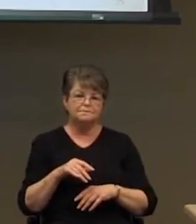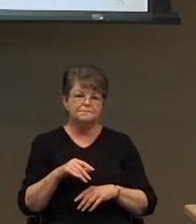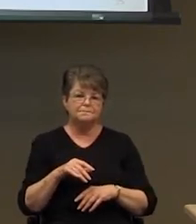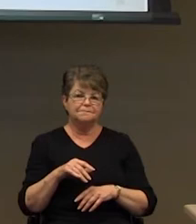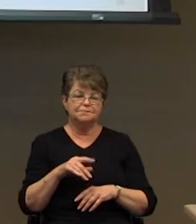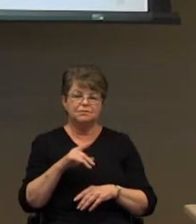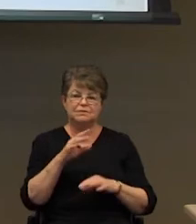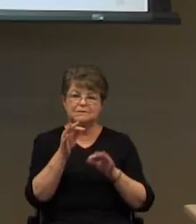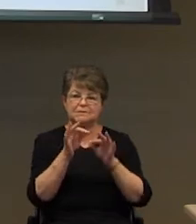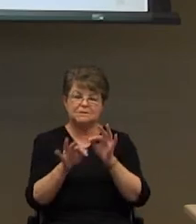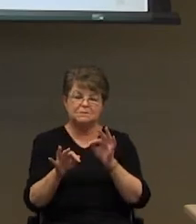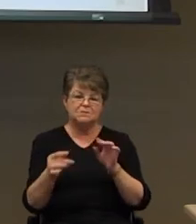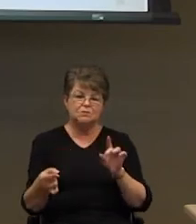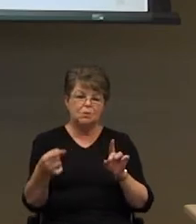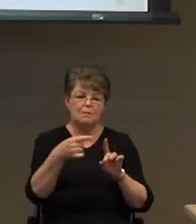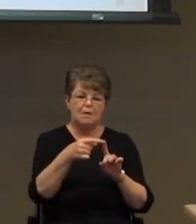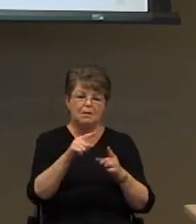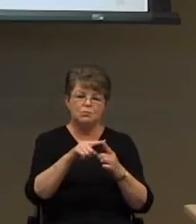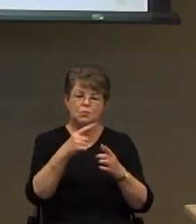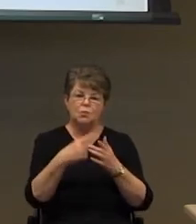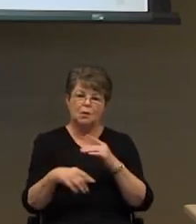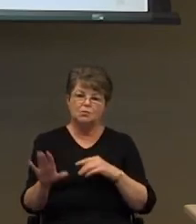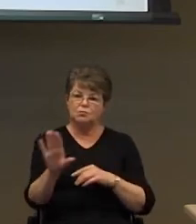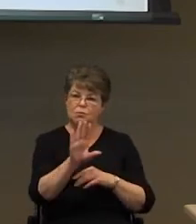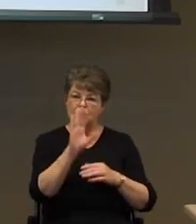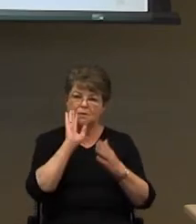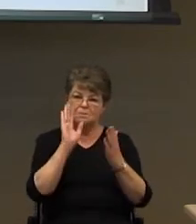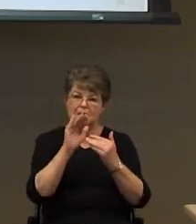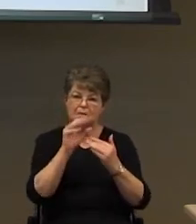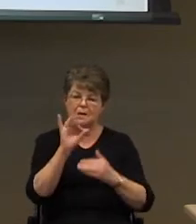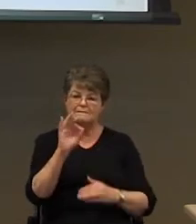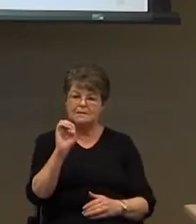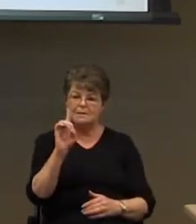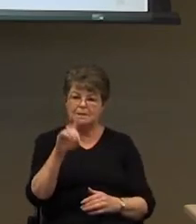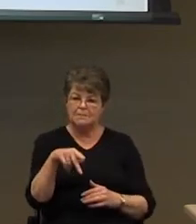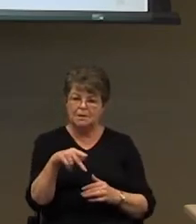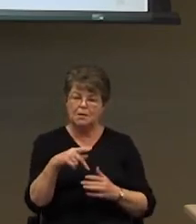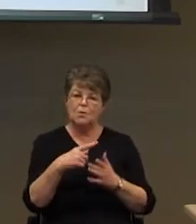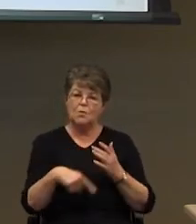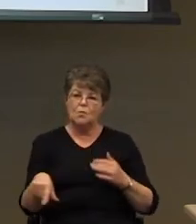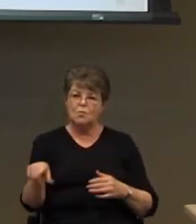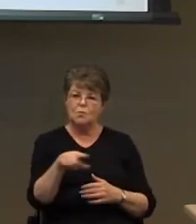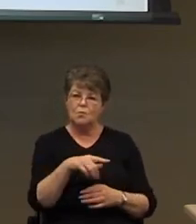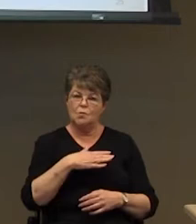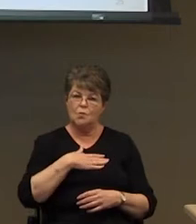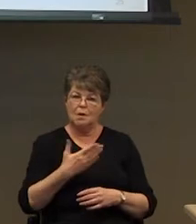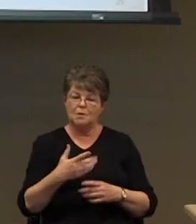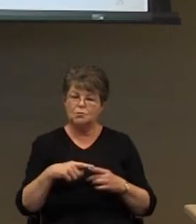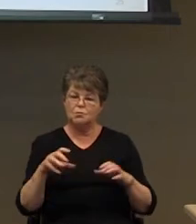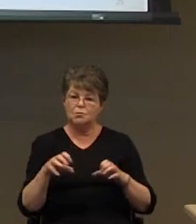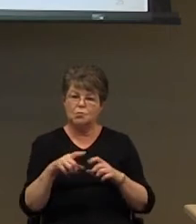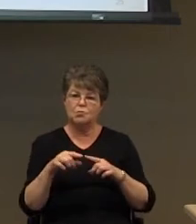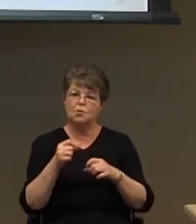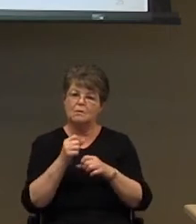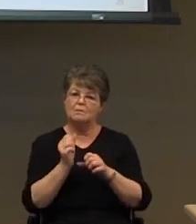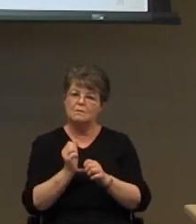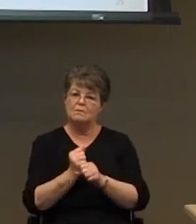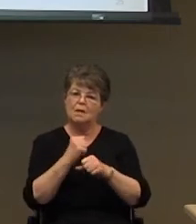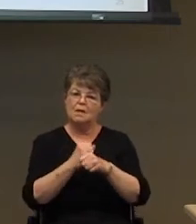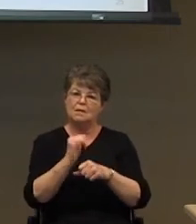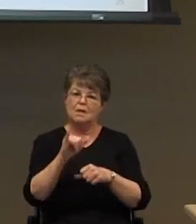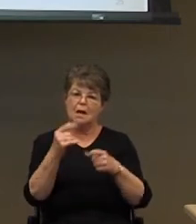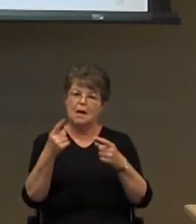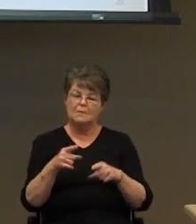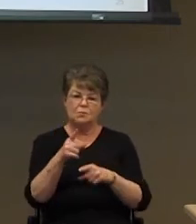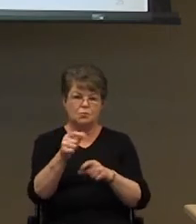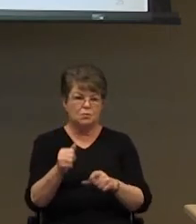It simply goes back to what is our expectations of economic development and what are we willing to do to make it happen. You can create, I mean,